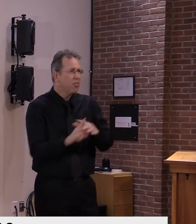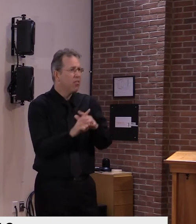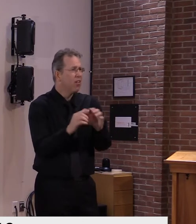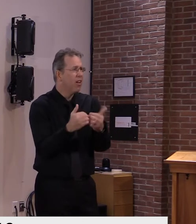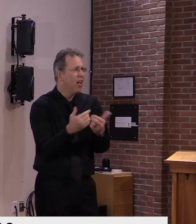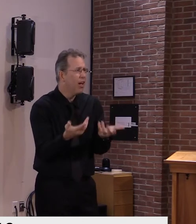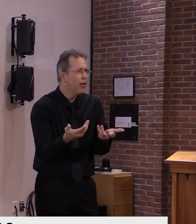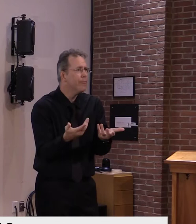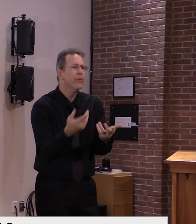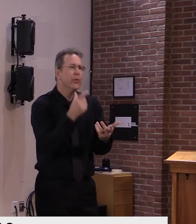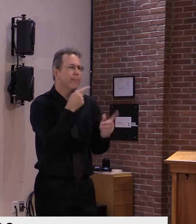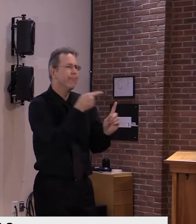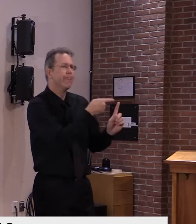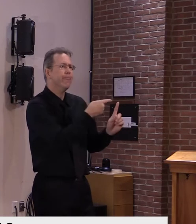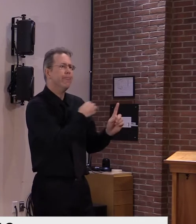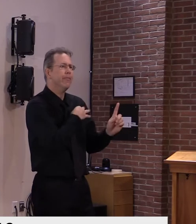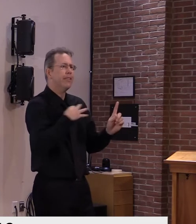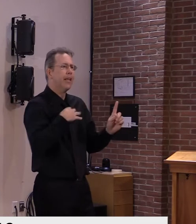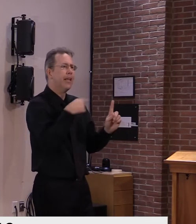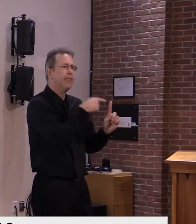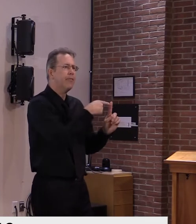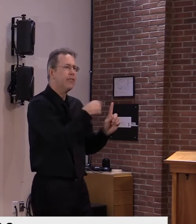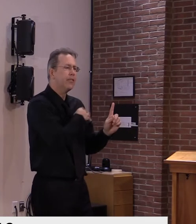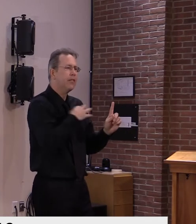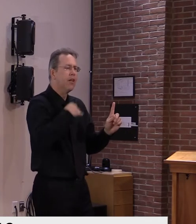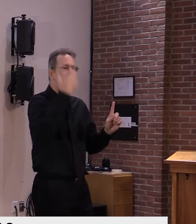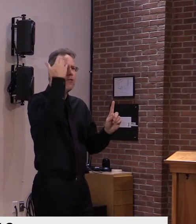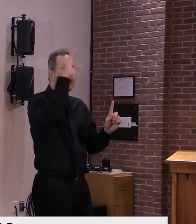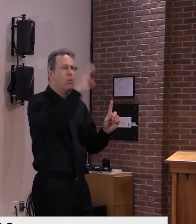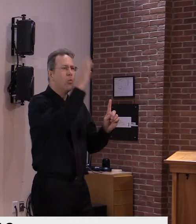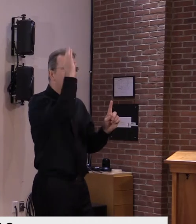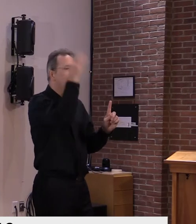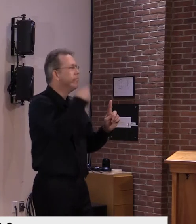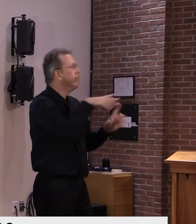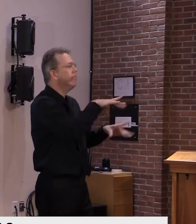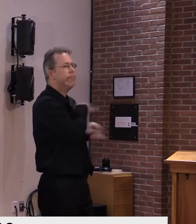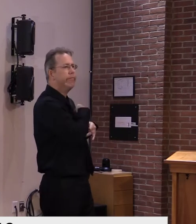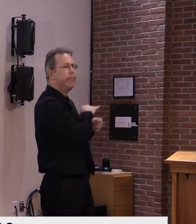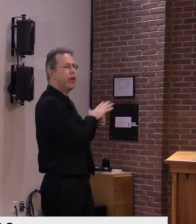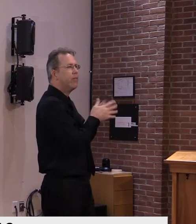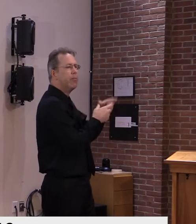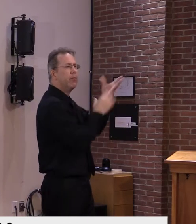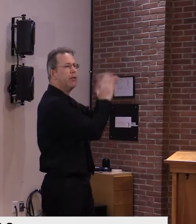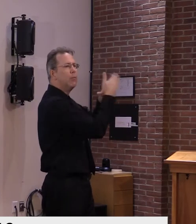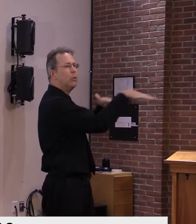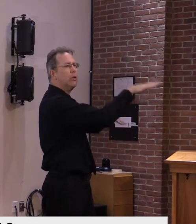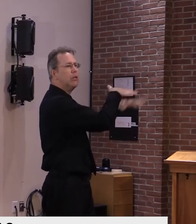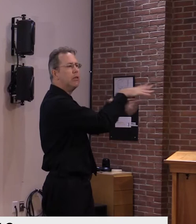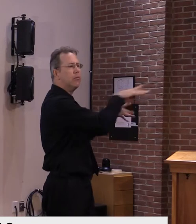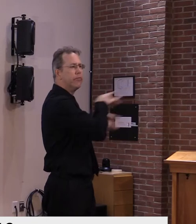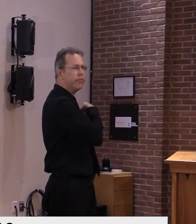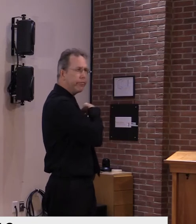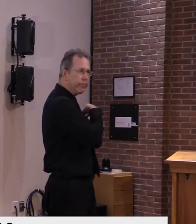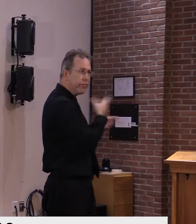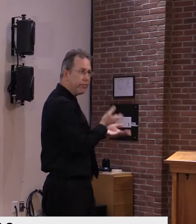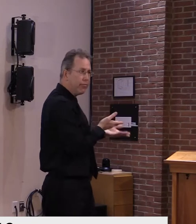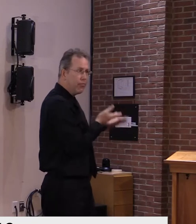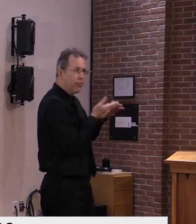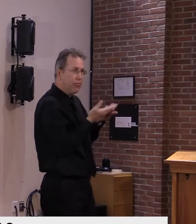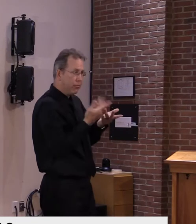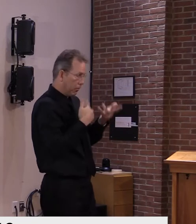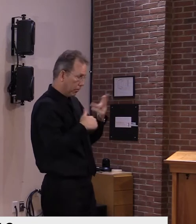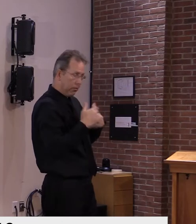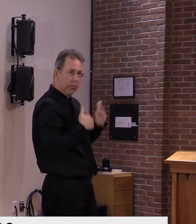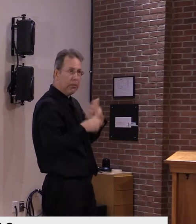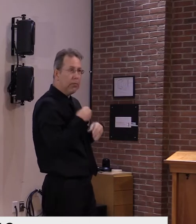who may have no symptoms at all, or who develops symptoms but might have worked as usual for the